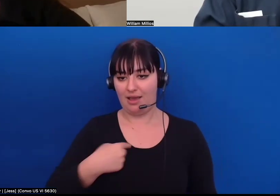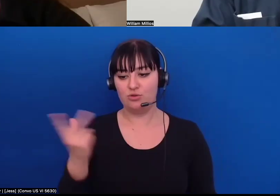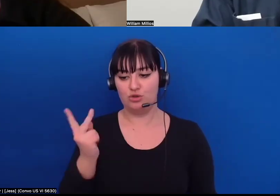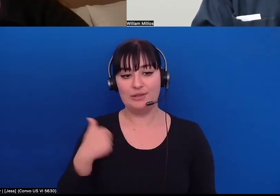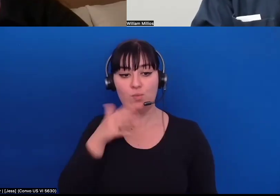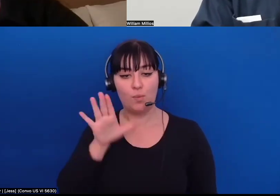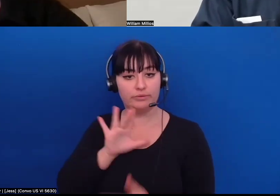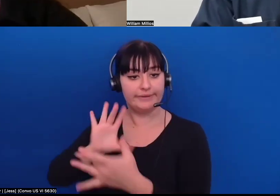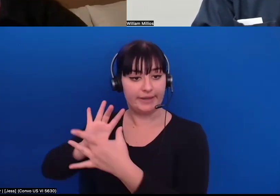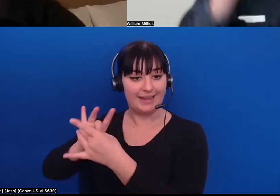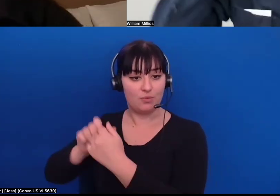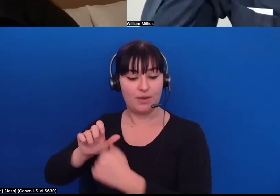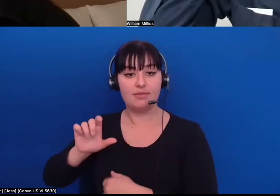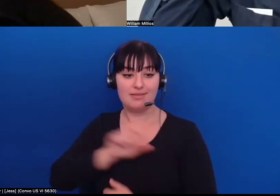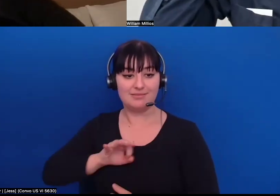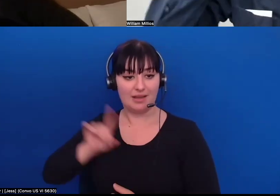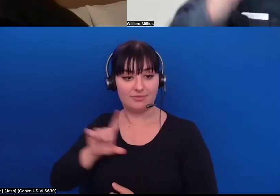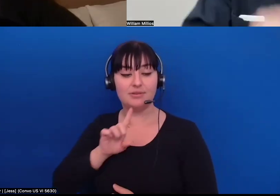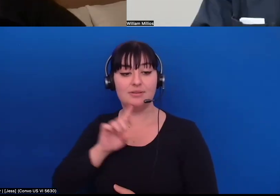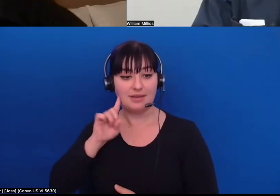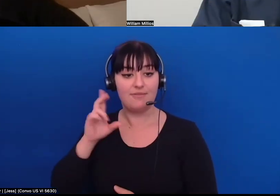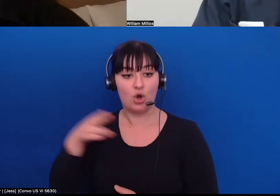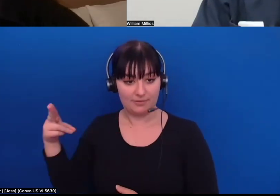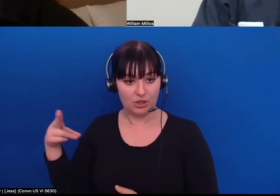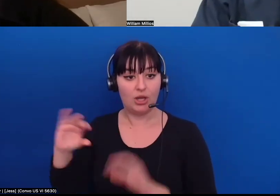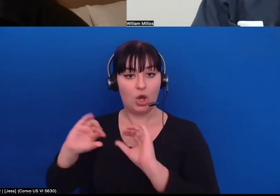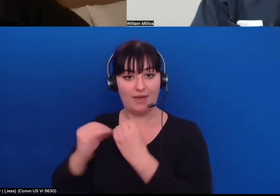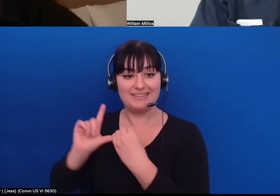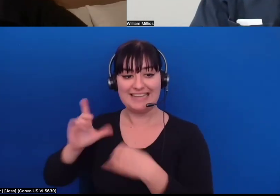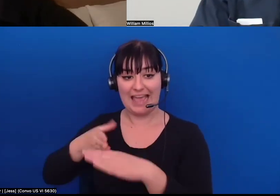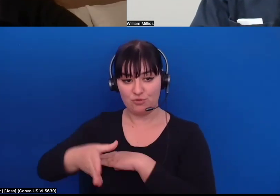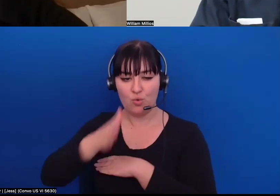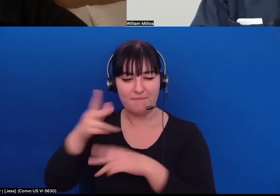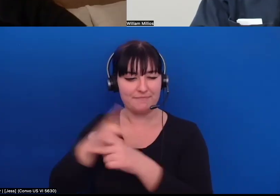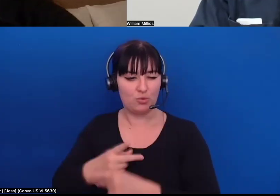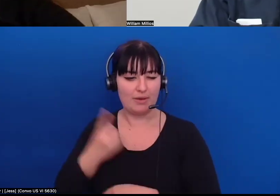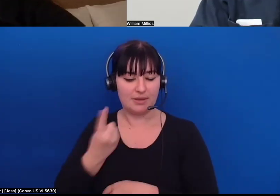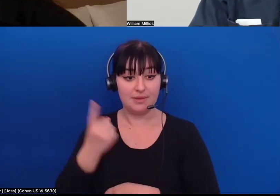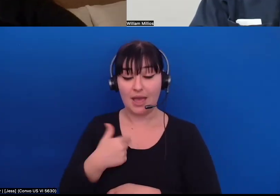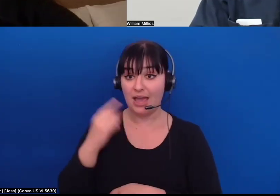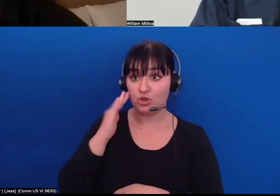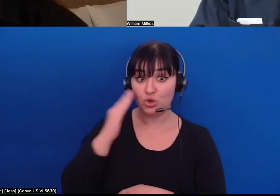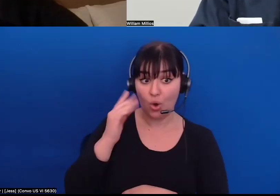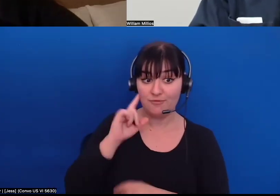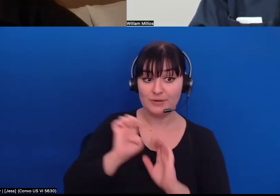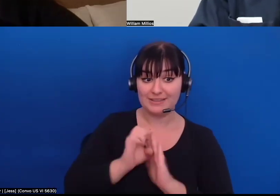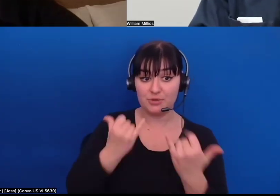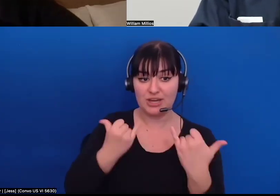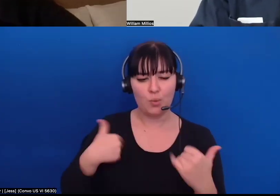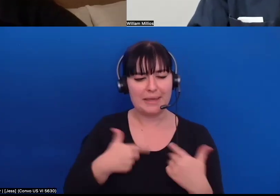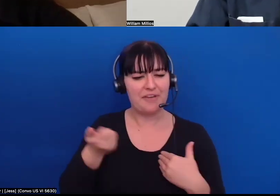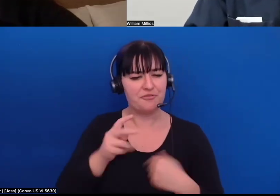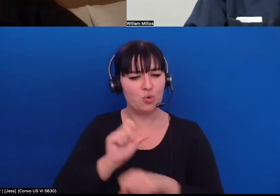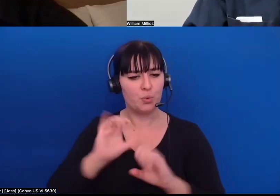at the Office of Deaf and Hard of Hearing afterwards and figure out something that works. I know, for example, today we had a couple work group members